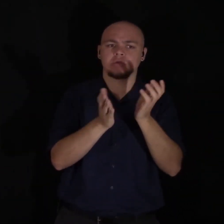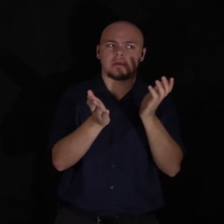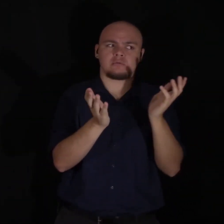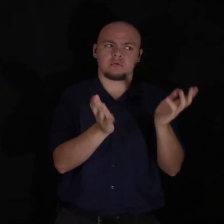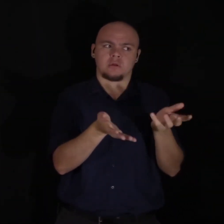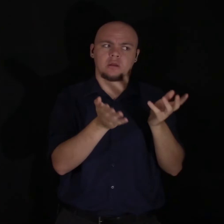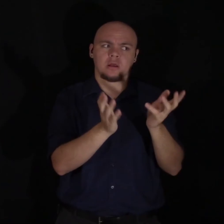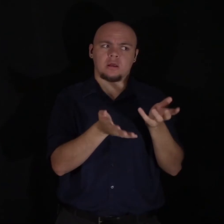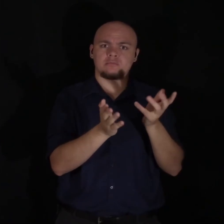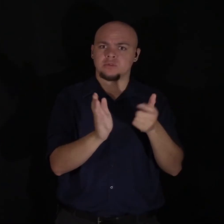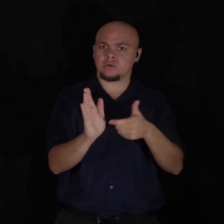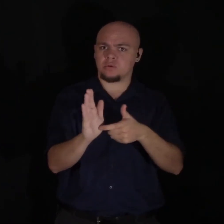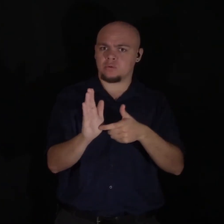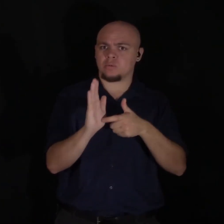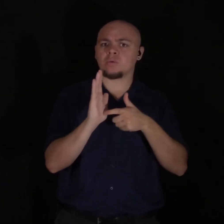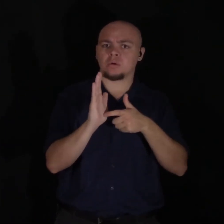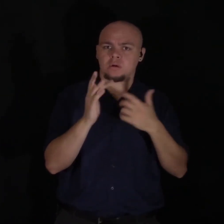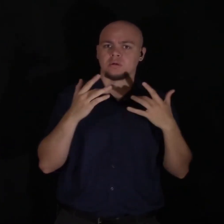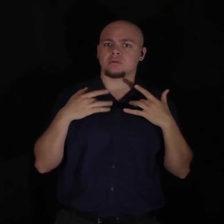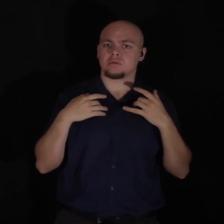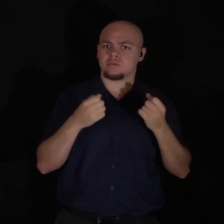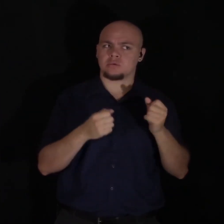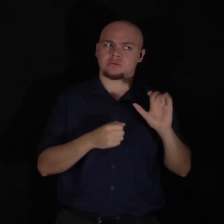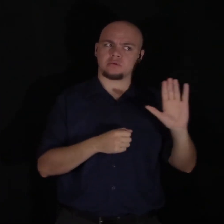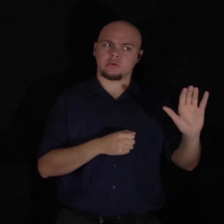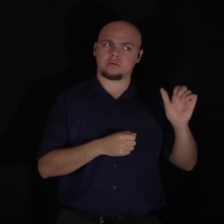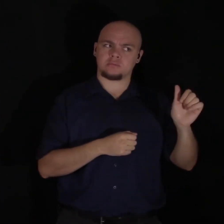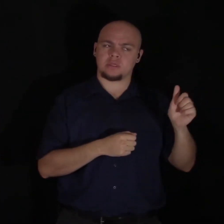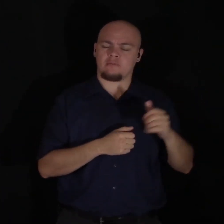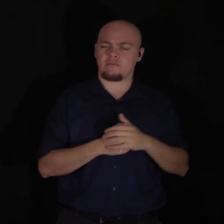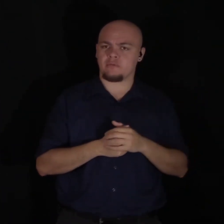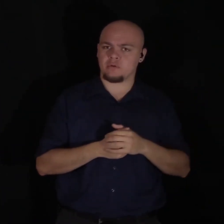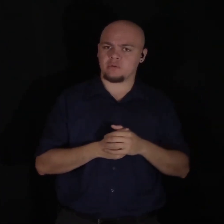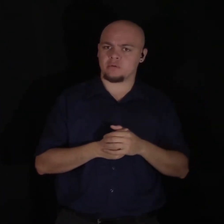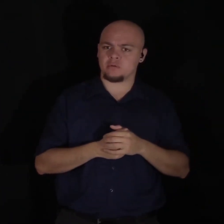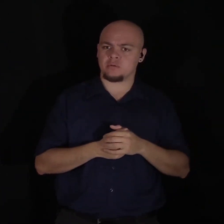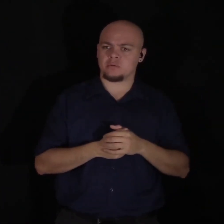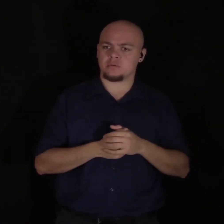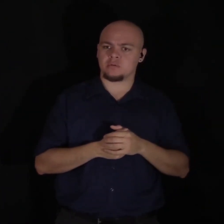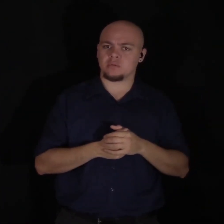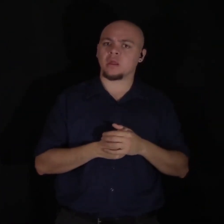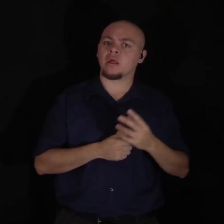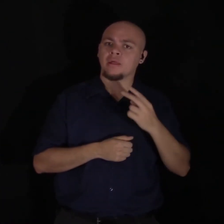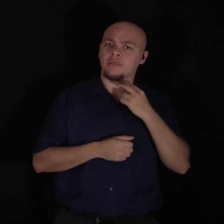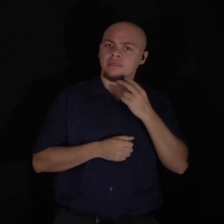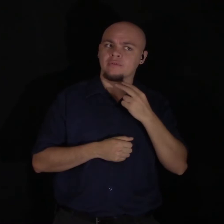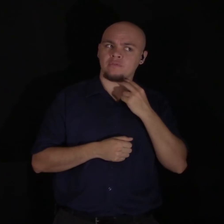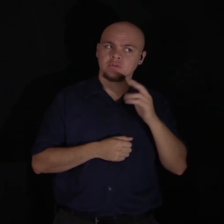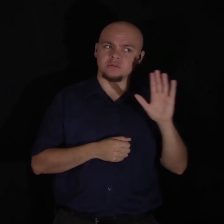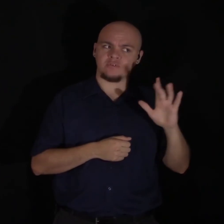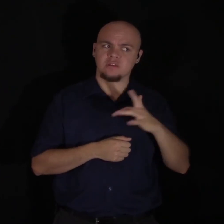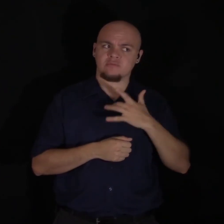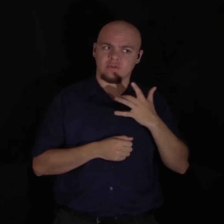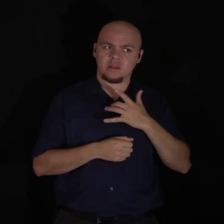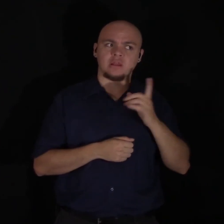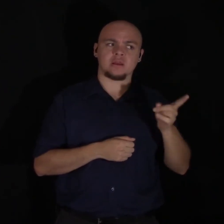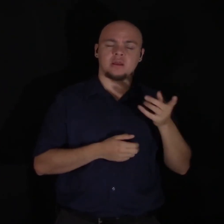were necessary to restore his composure. Having conquered the voice of his feelings, he appeared to